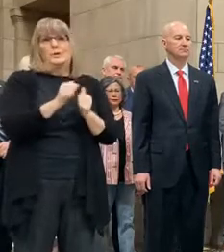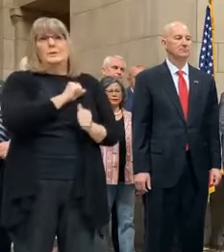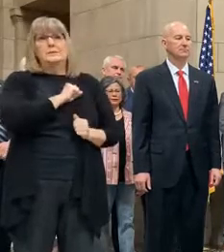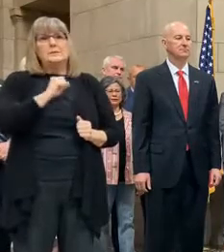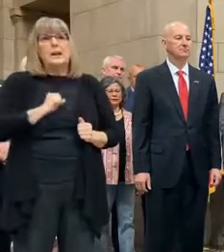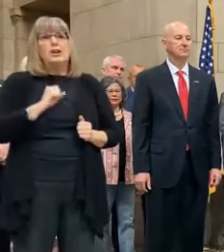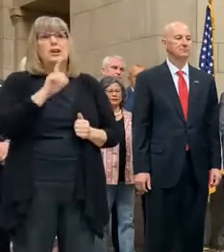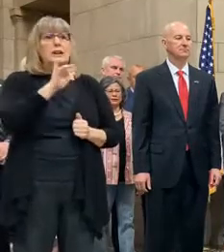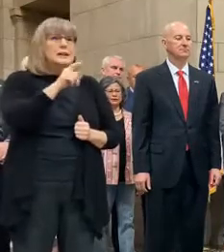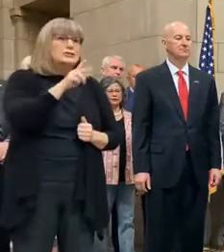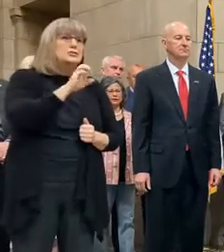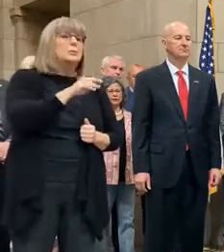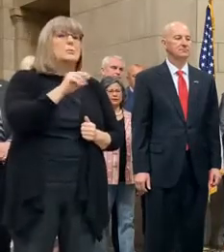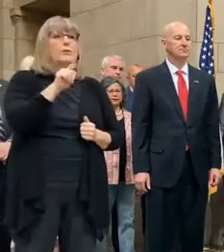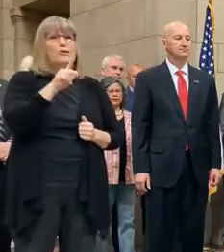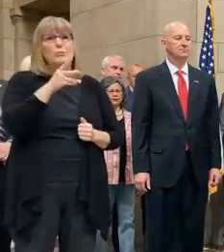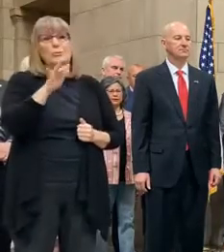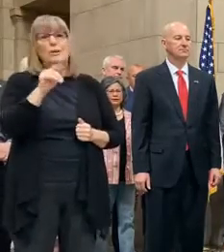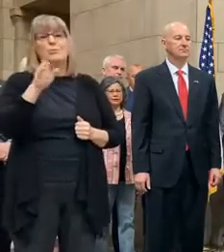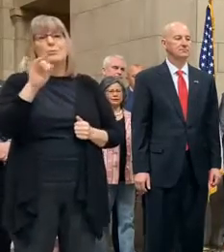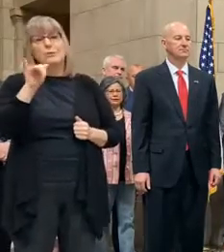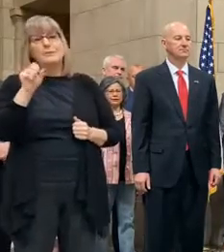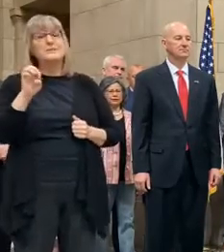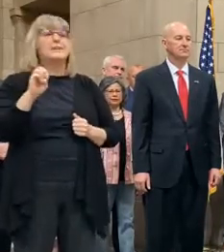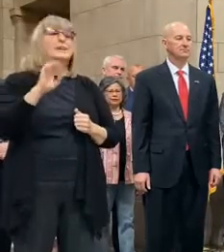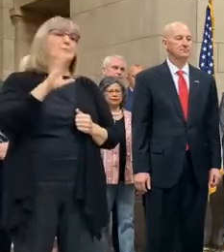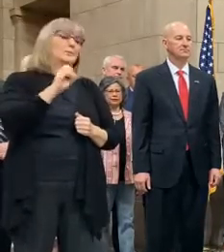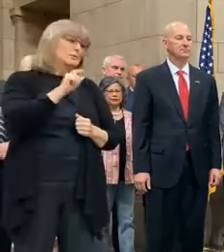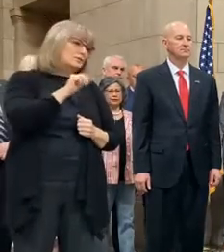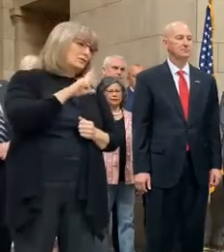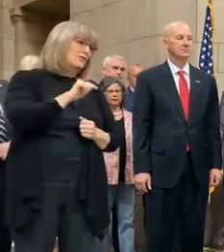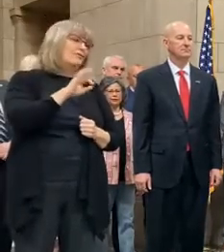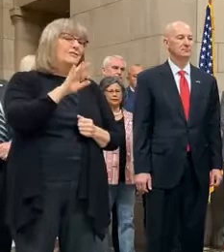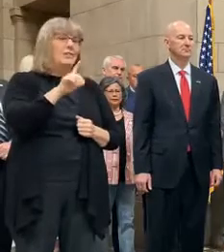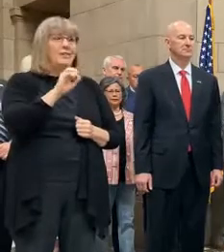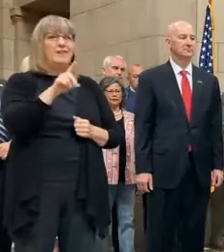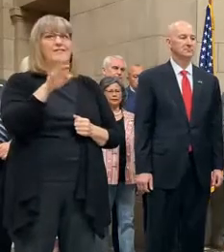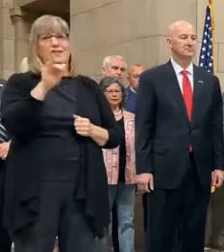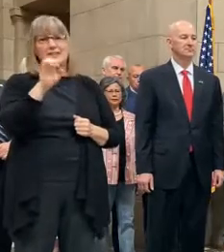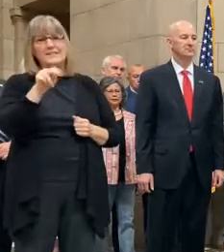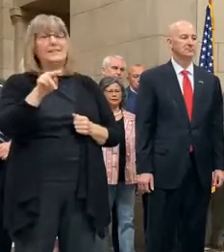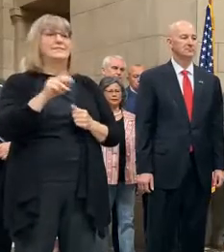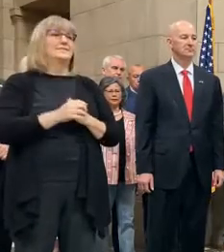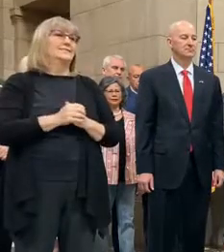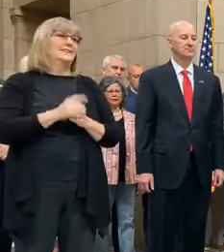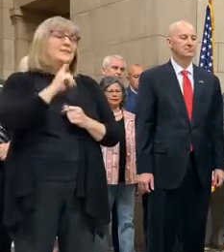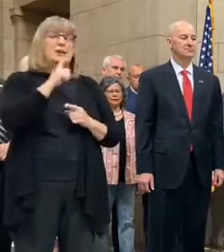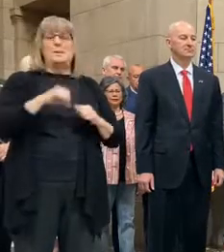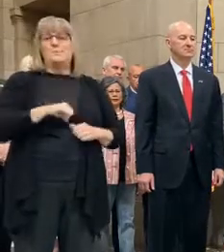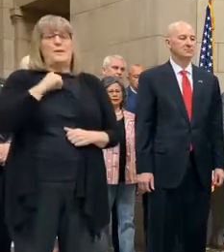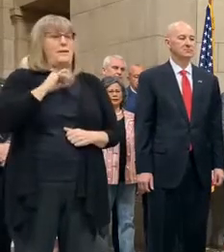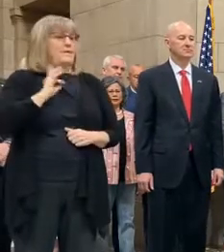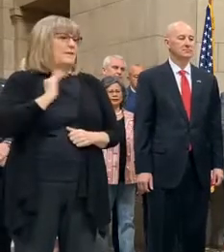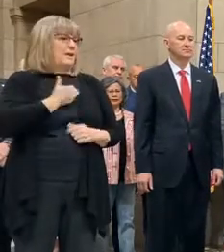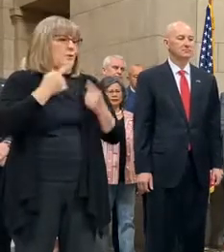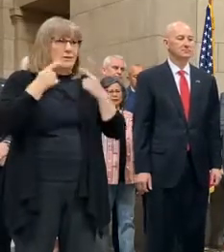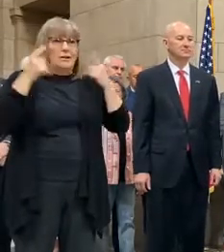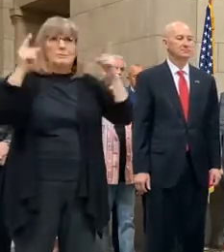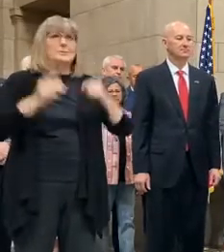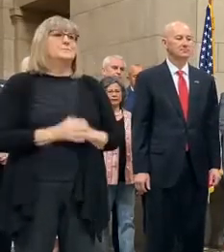Senators Lindstrom, Albright, Breezy, Bostar, Flood, Friesen, and Pauls. I'm proud of our